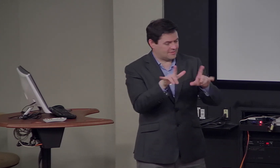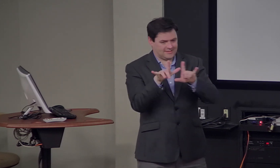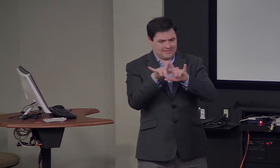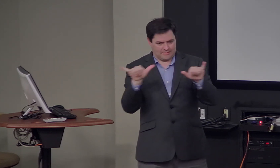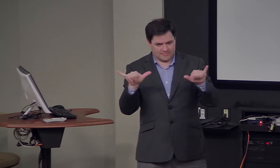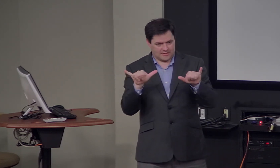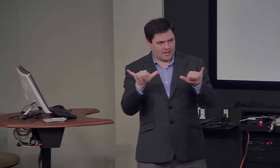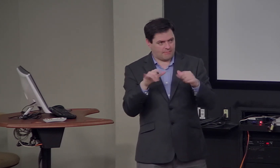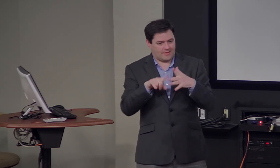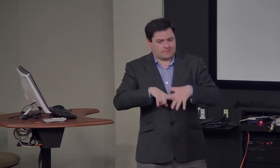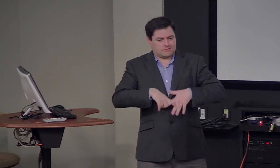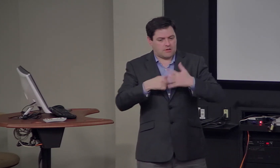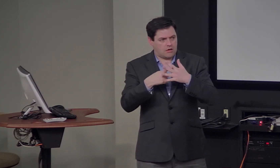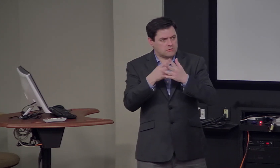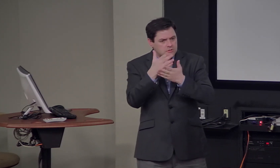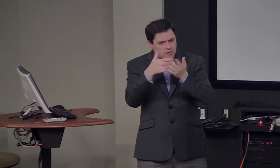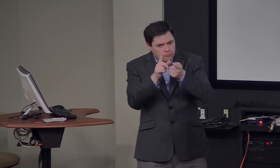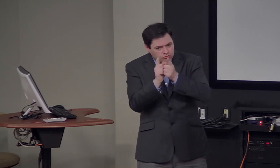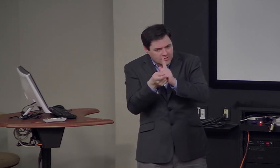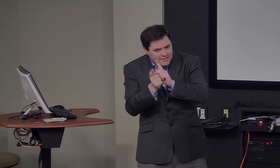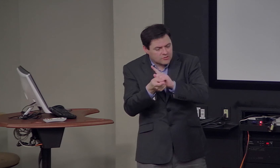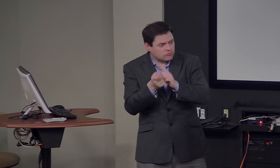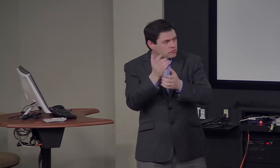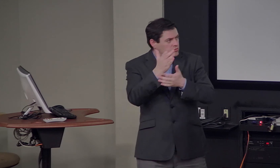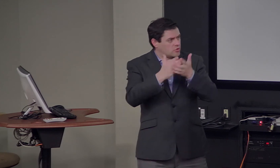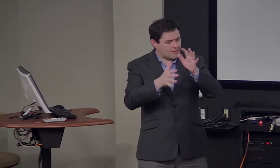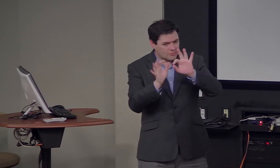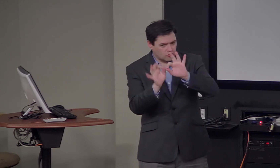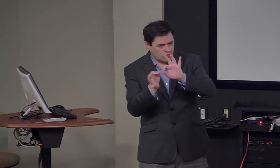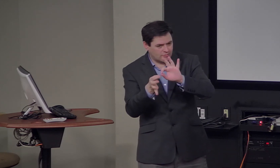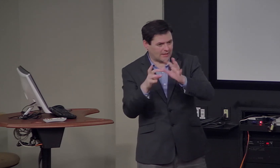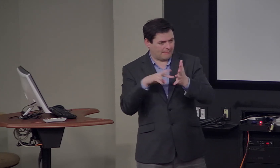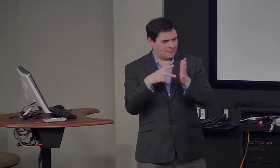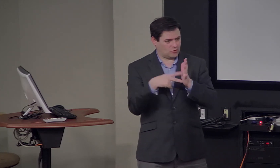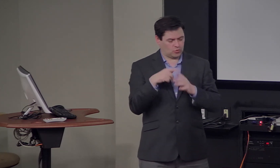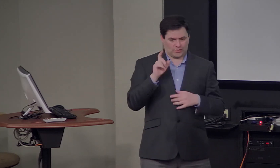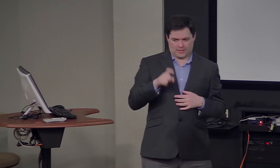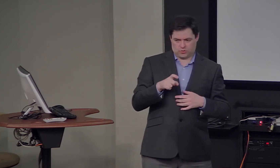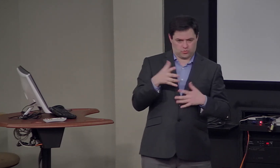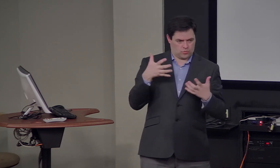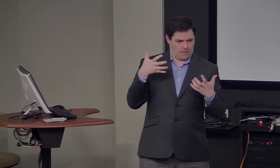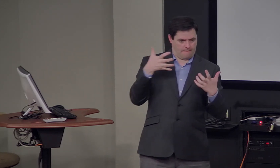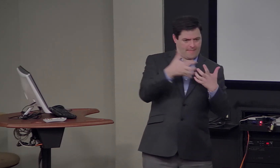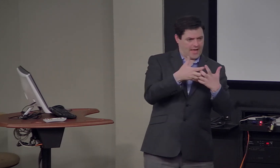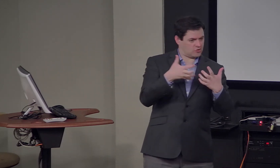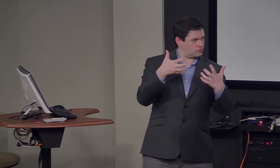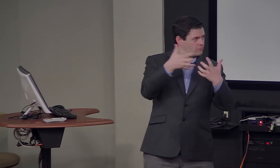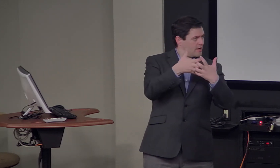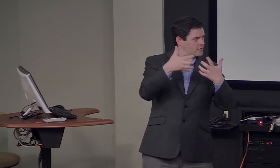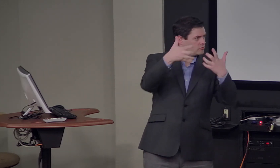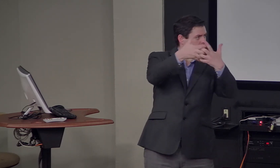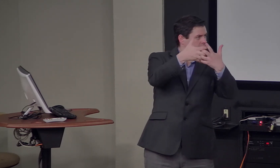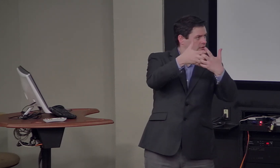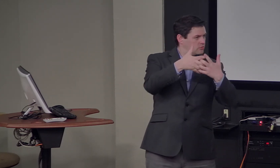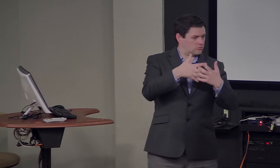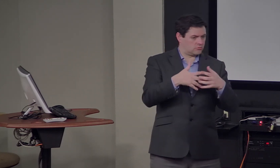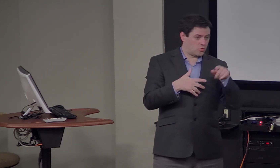are learning a language while at the same time they're beginning to do some translation work and some interpreting work, we have to make sure